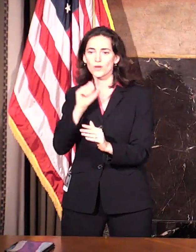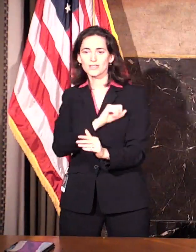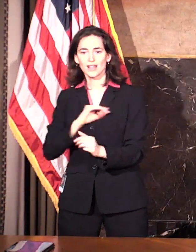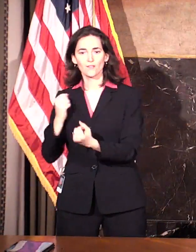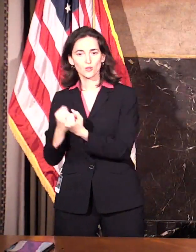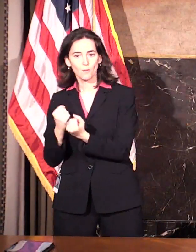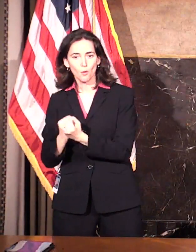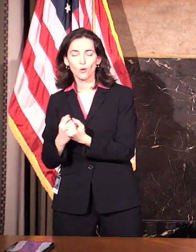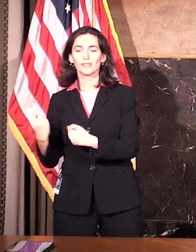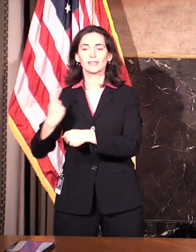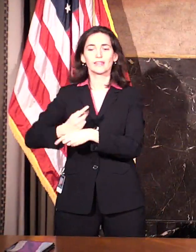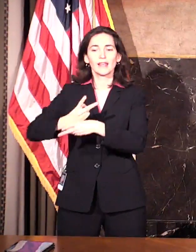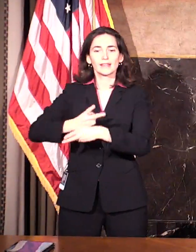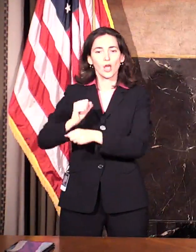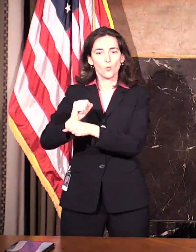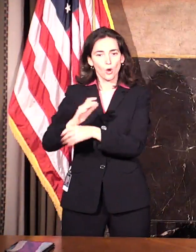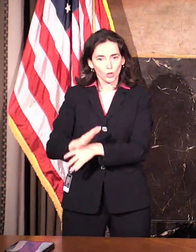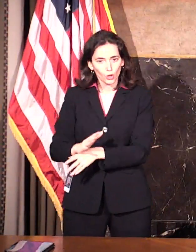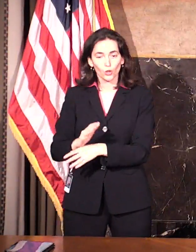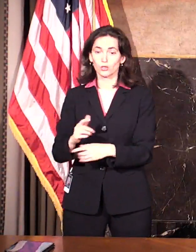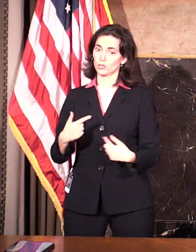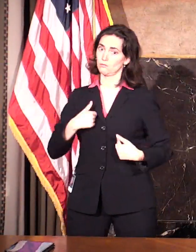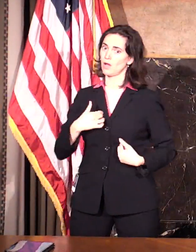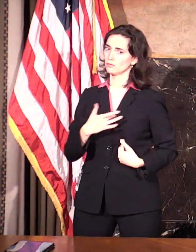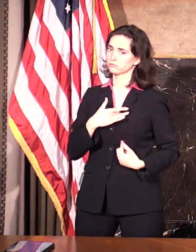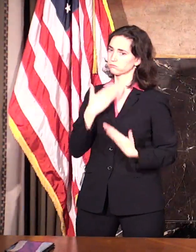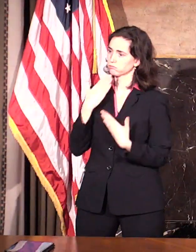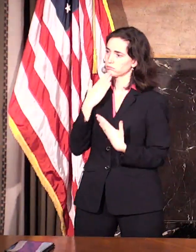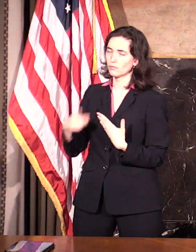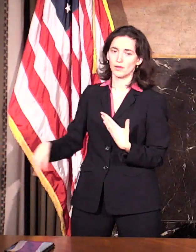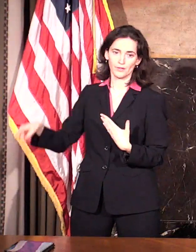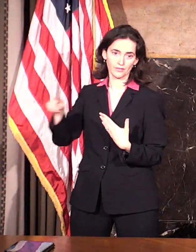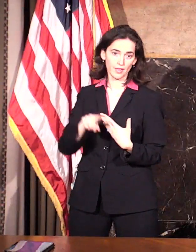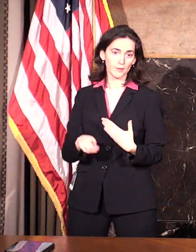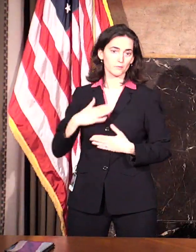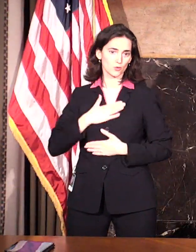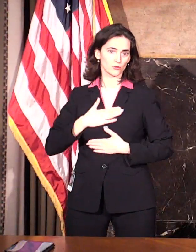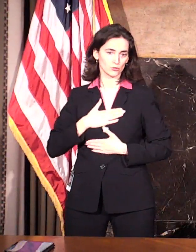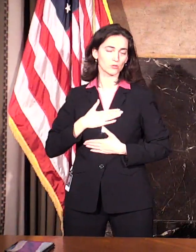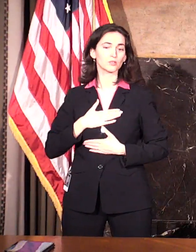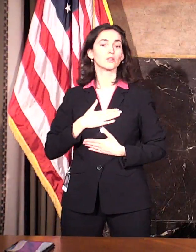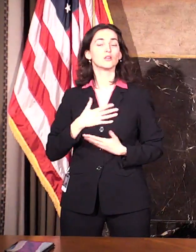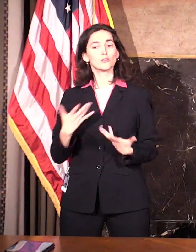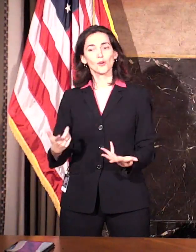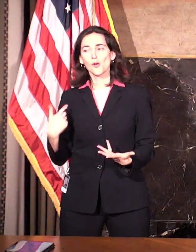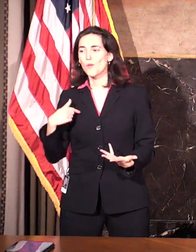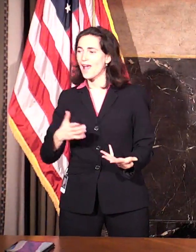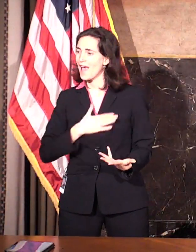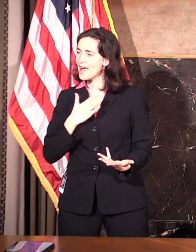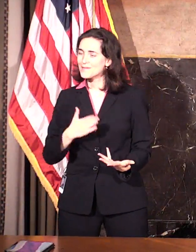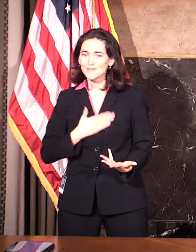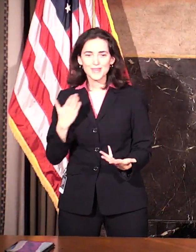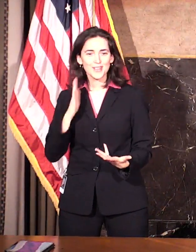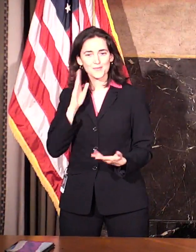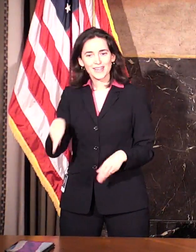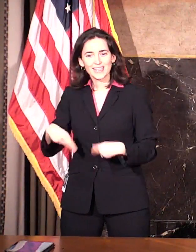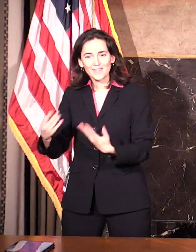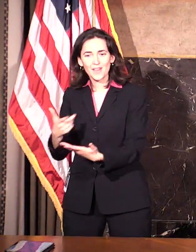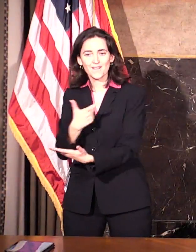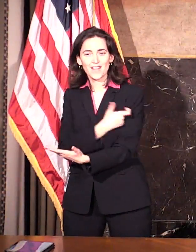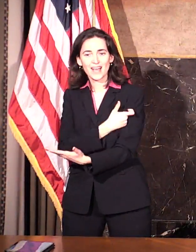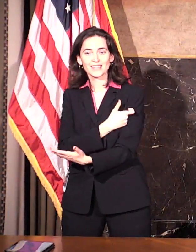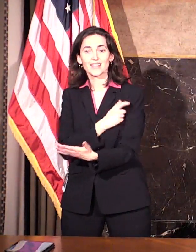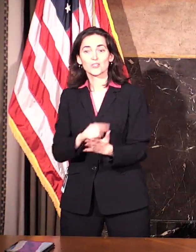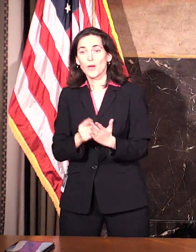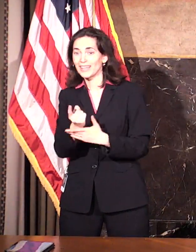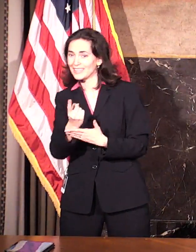daycare workers. I know I certainly do, and therefore very happy that we're going to be offering them vaccines starting